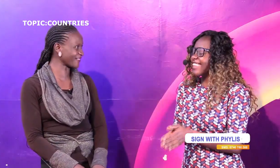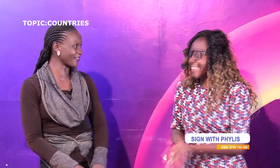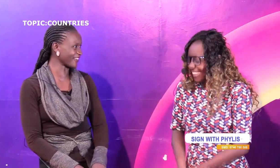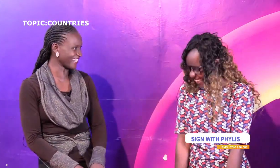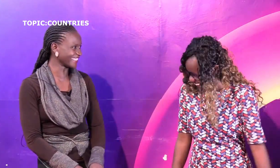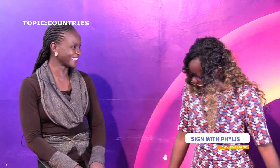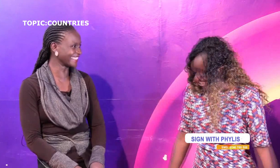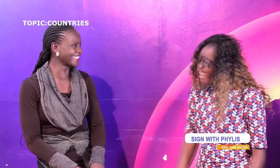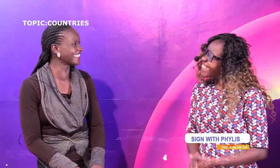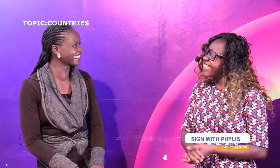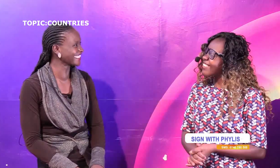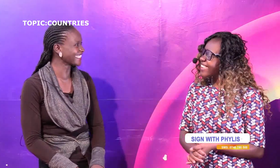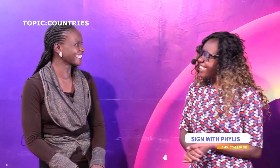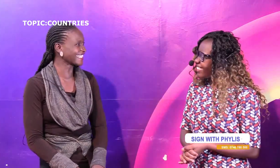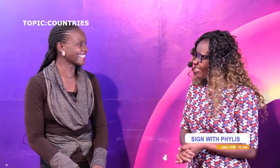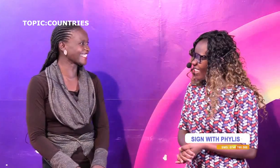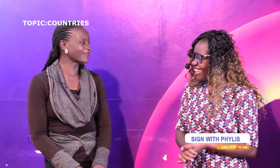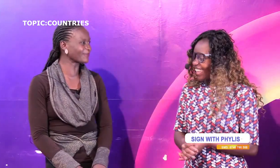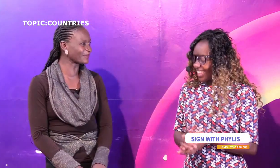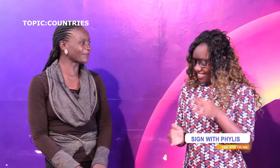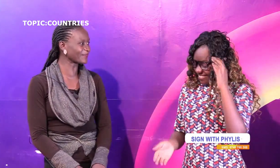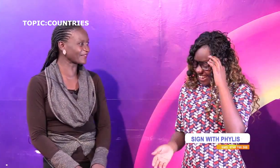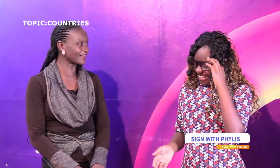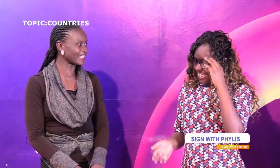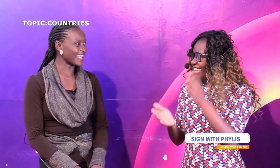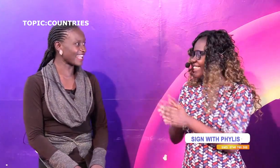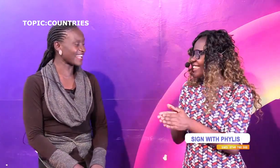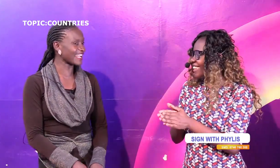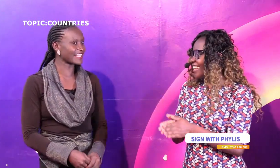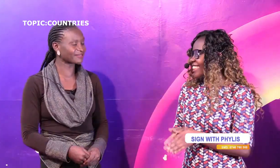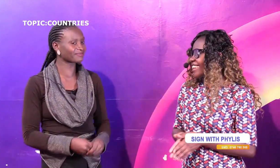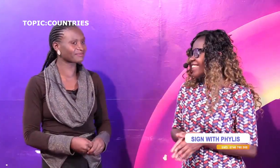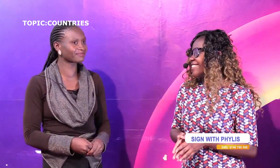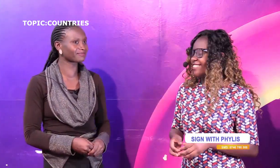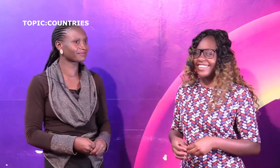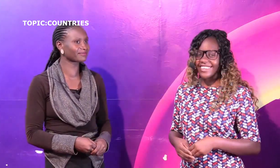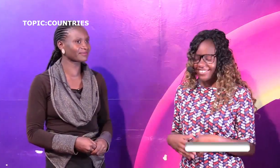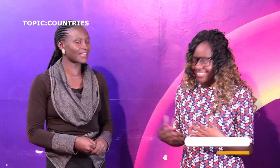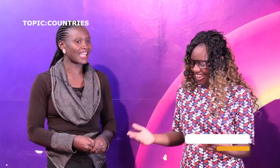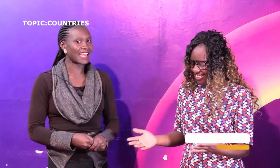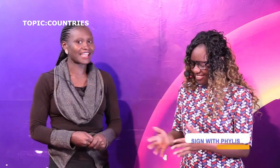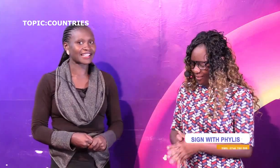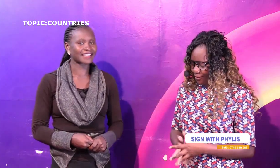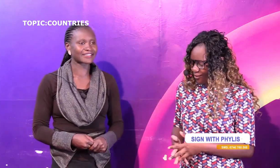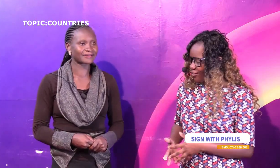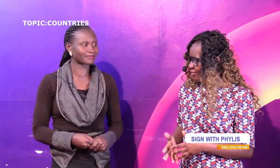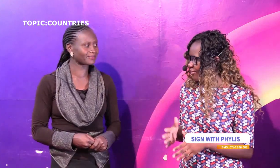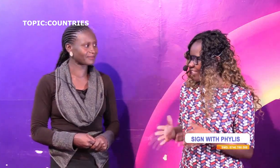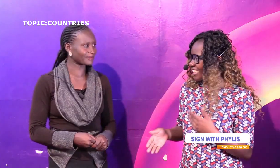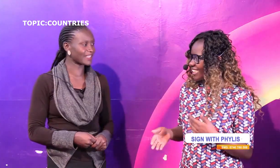beautiful. Thank you for having me. All right, let's continue. As I found you've already started the